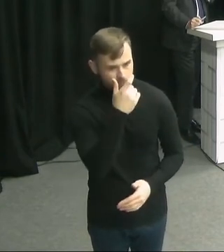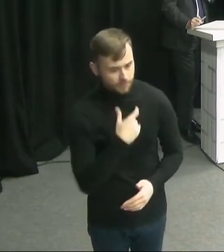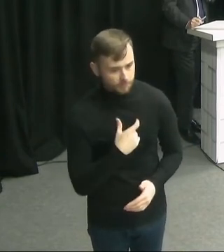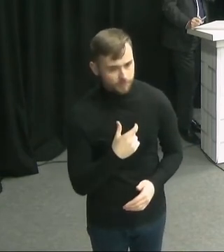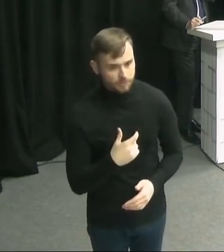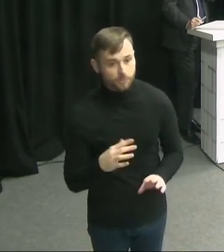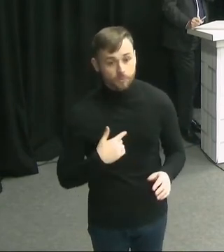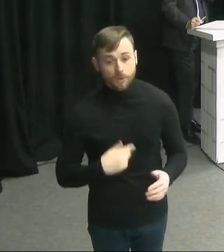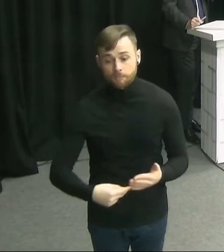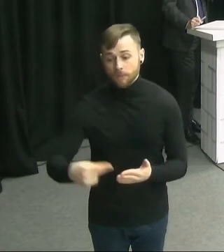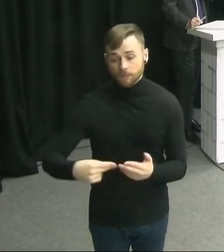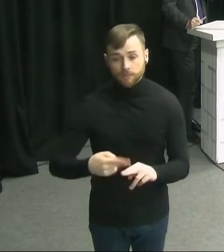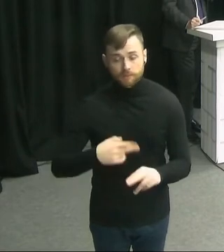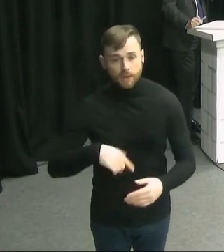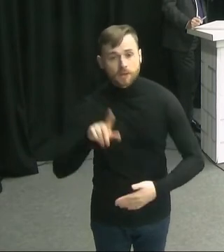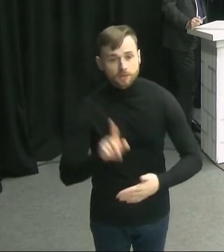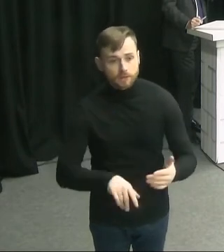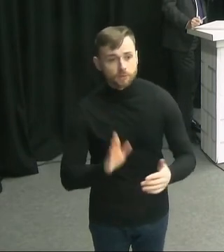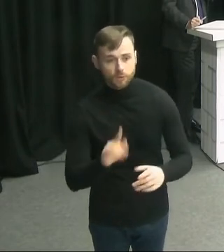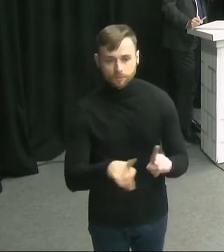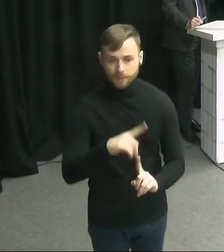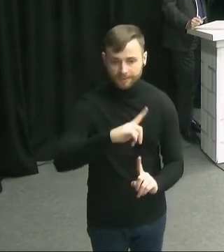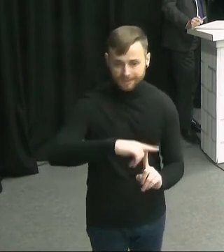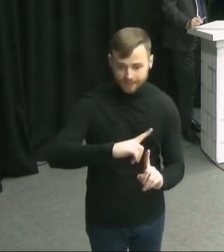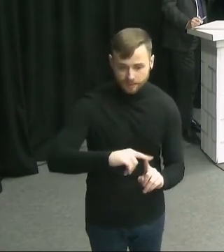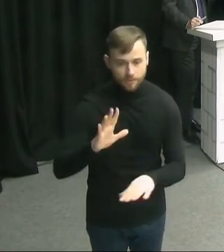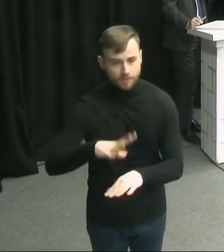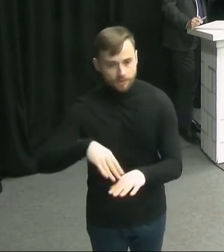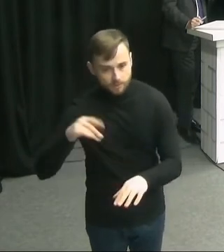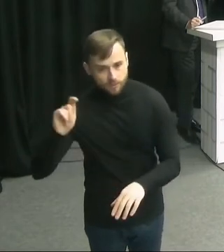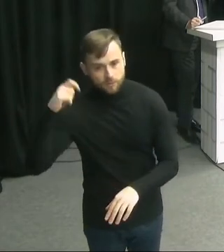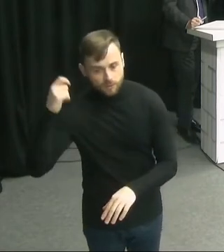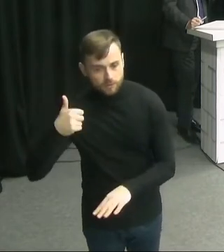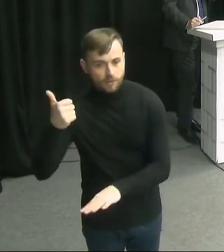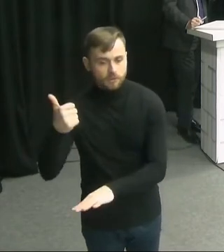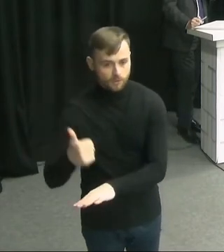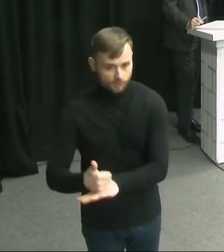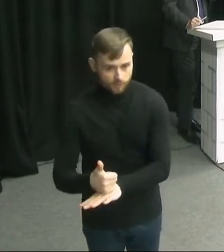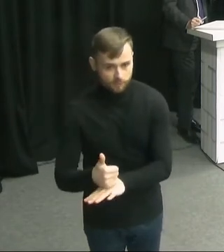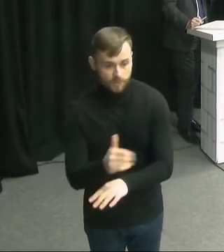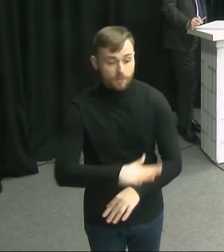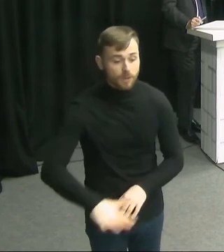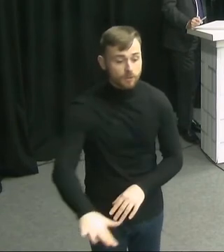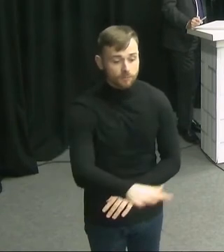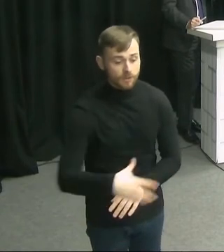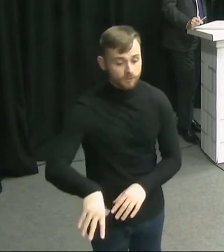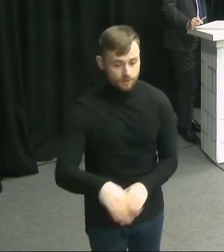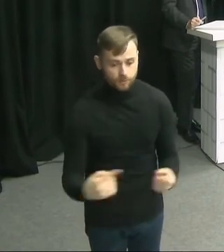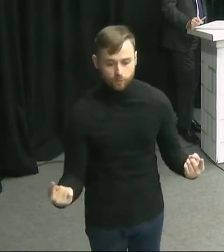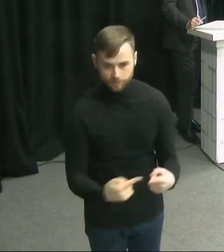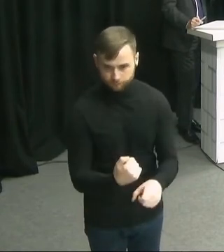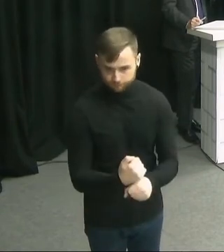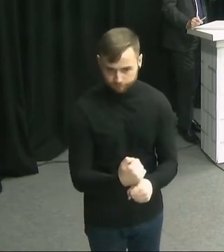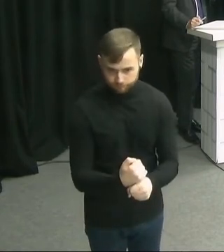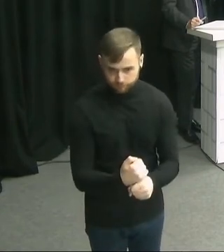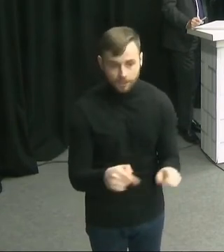These issues, these topics are all very important, these tasks are very important. And by assigning them, I do assume